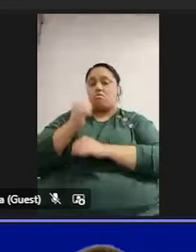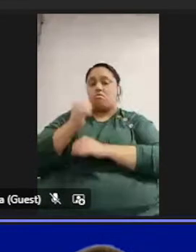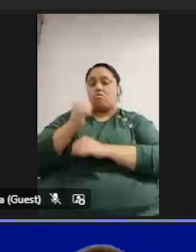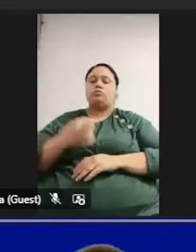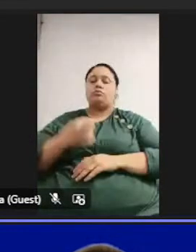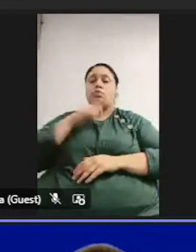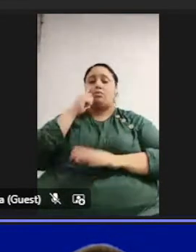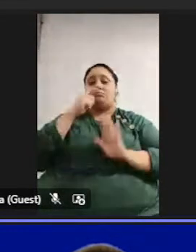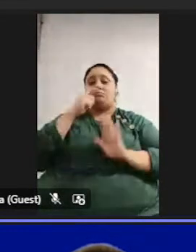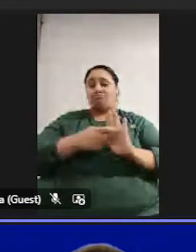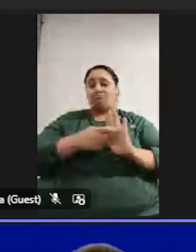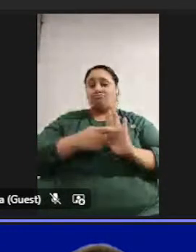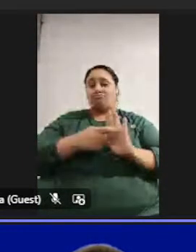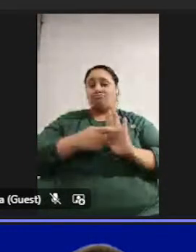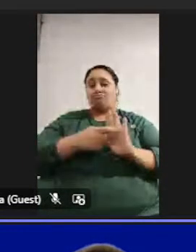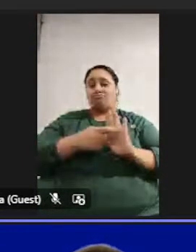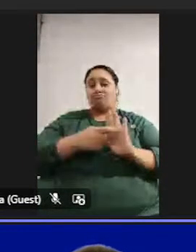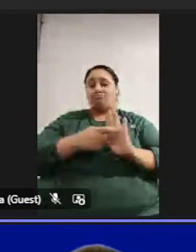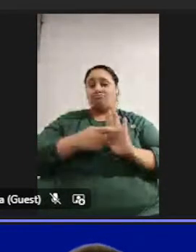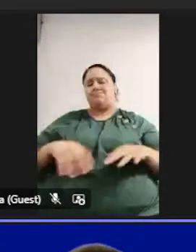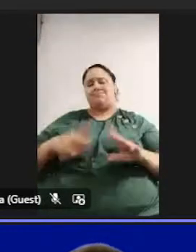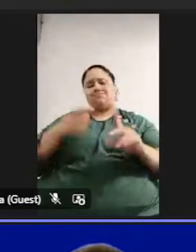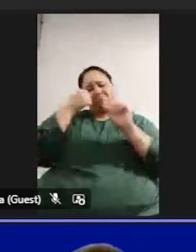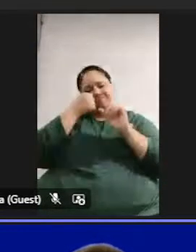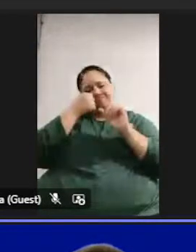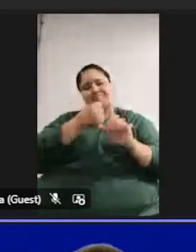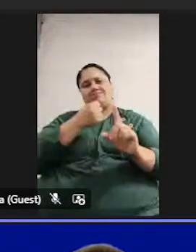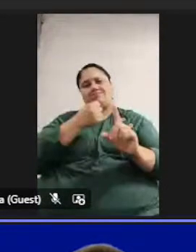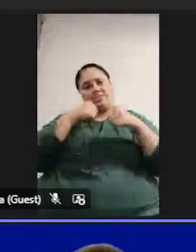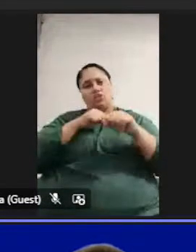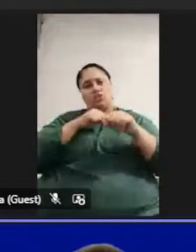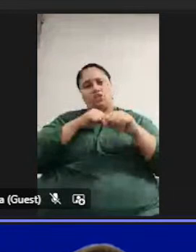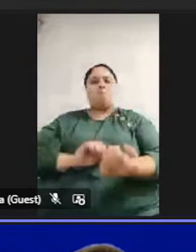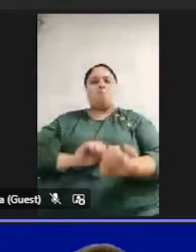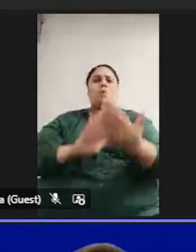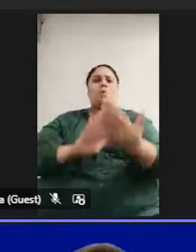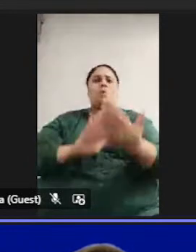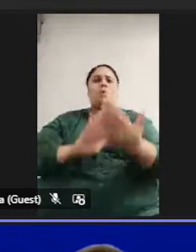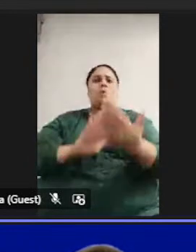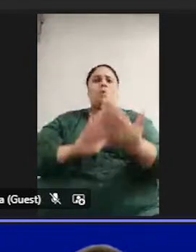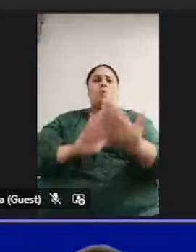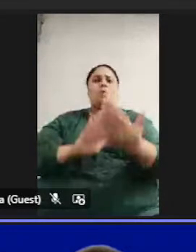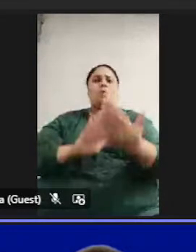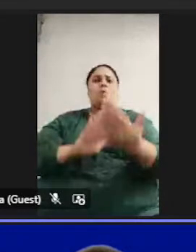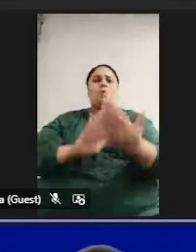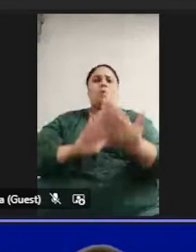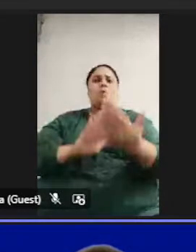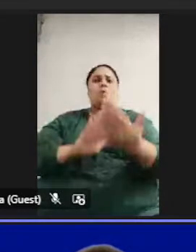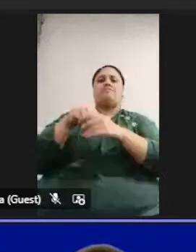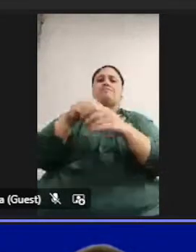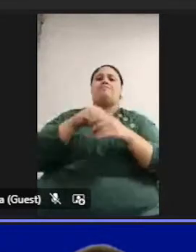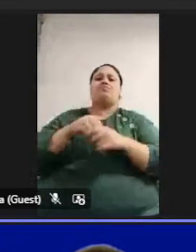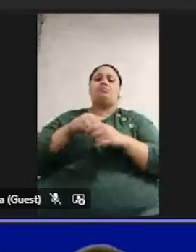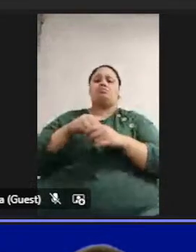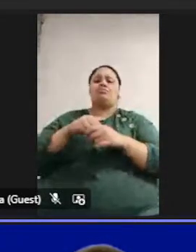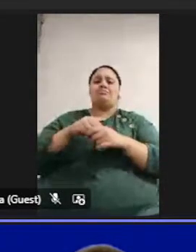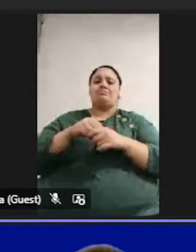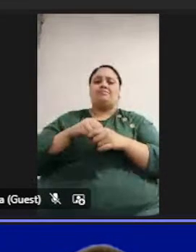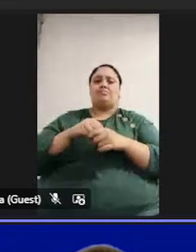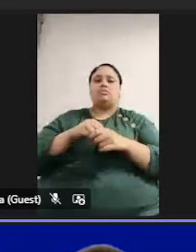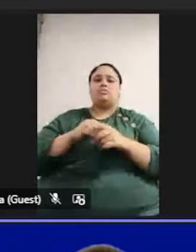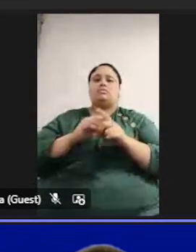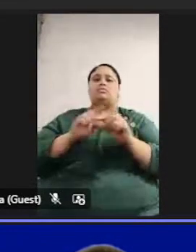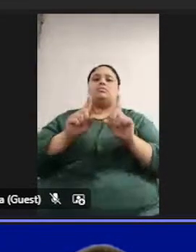a strategic approach to what technologies we bring on play, bring on stream, and the timing of